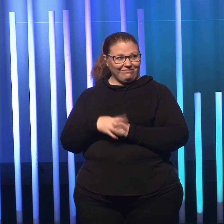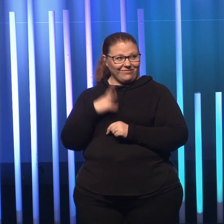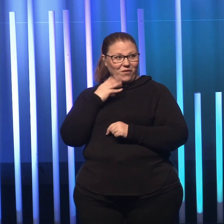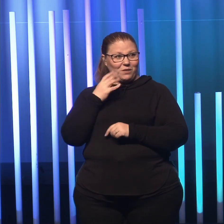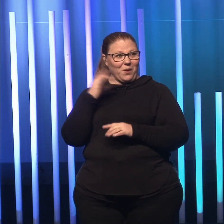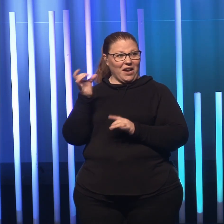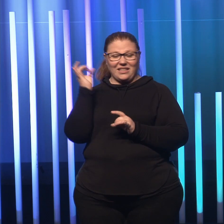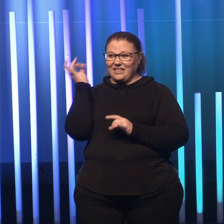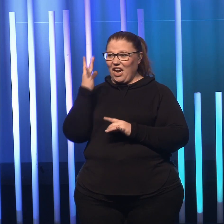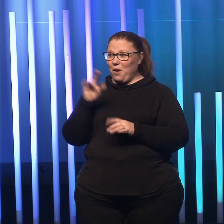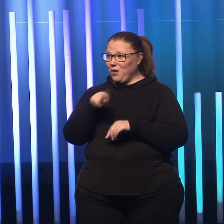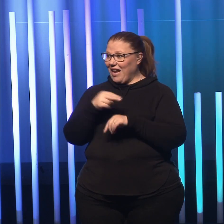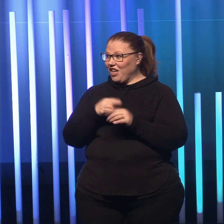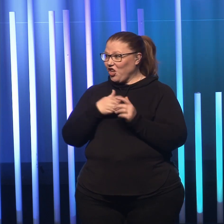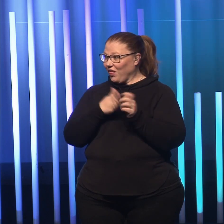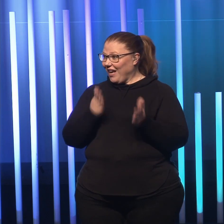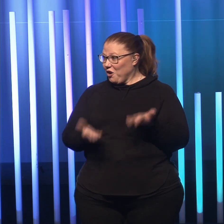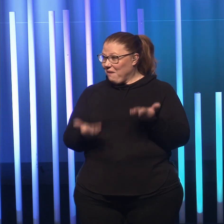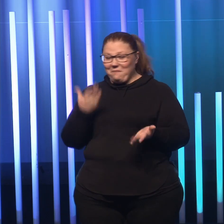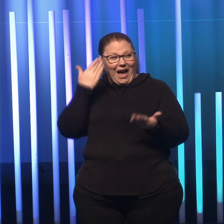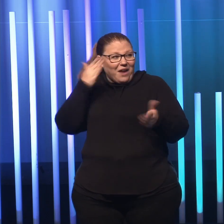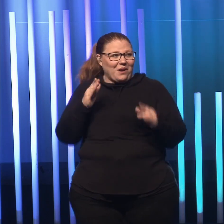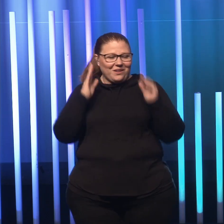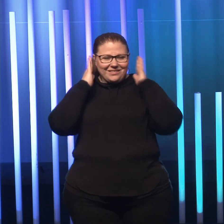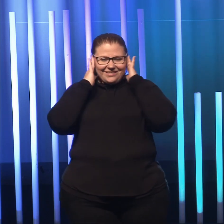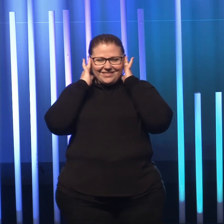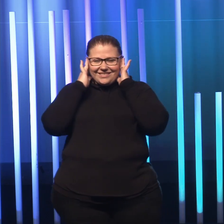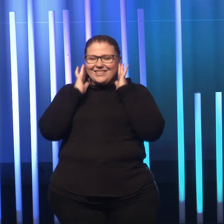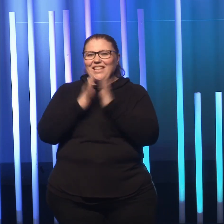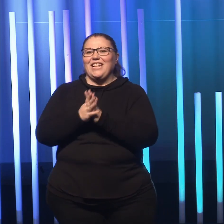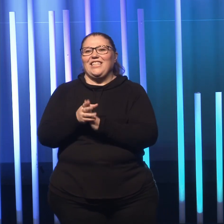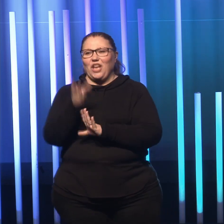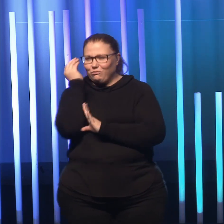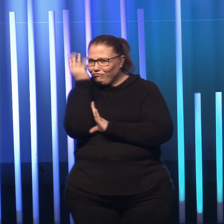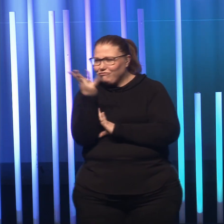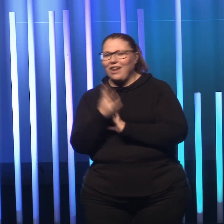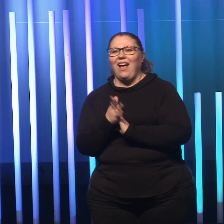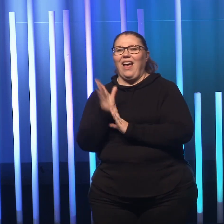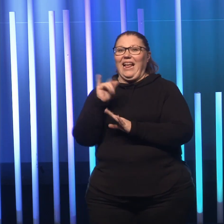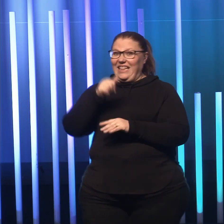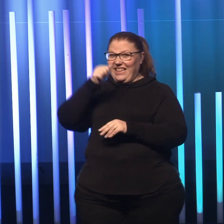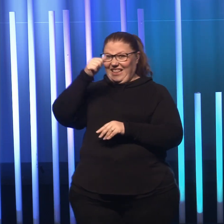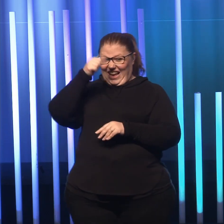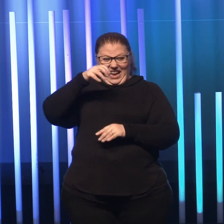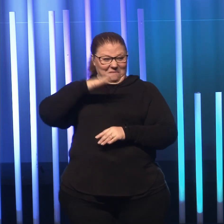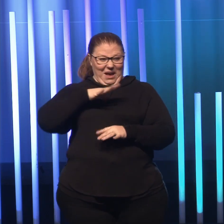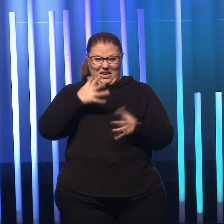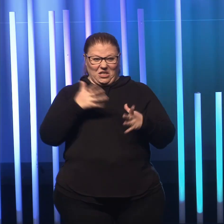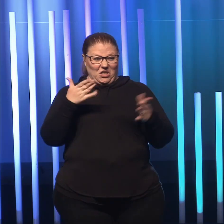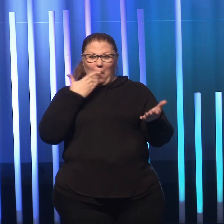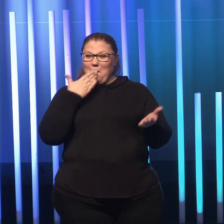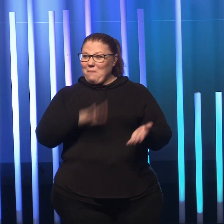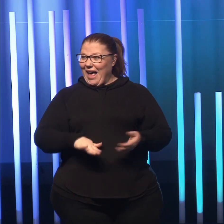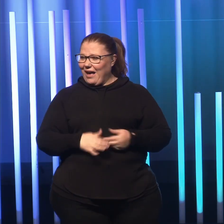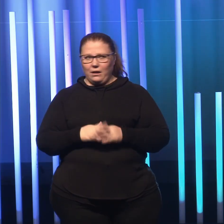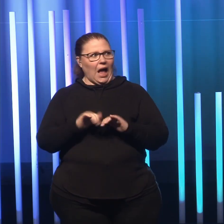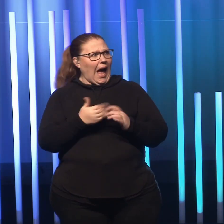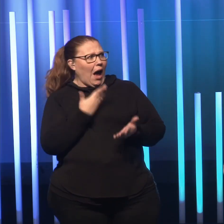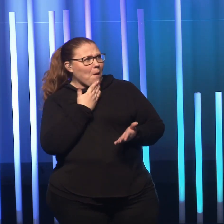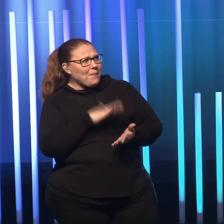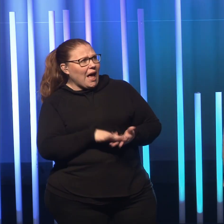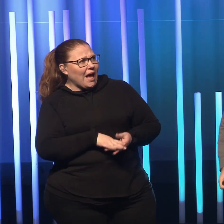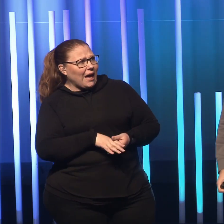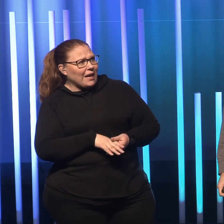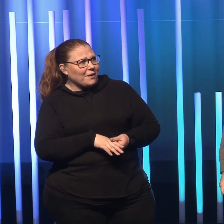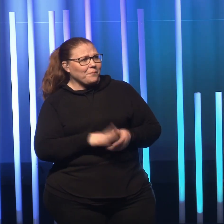national leader, in your opinion? Maybe. I don't know, right? So here's the scoop. This guy is so bad. Say, how bad? It's a